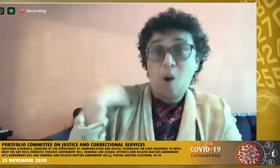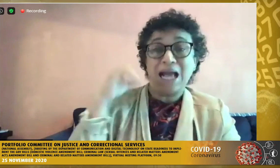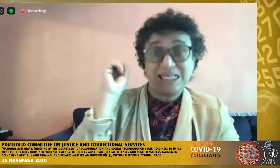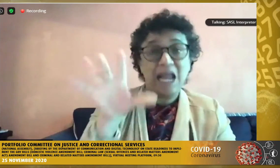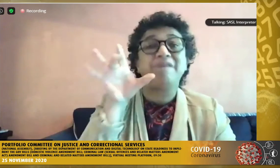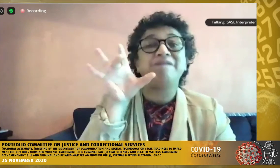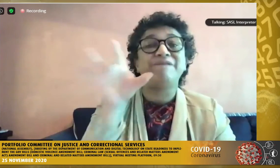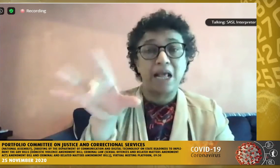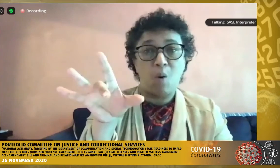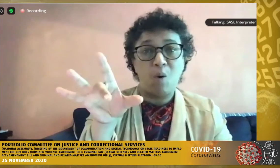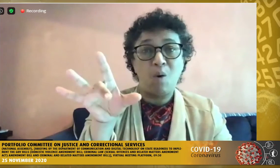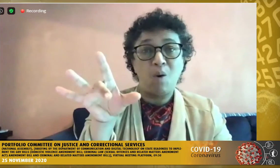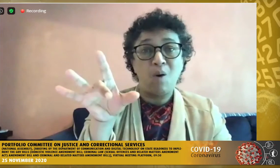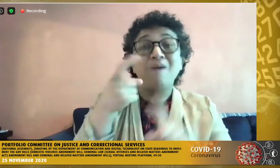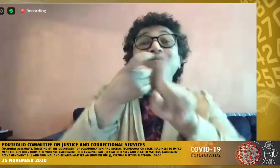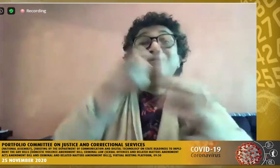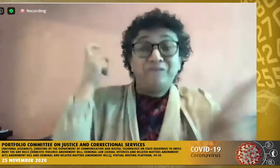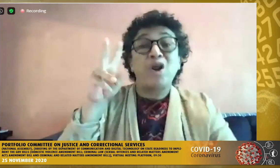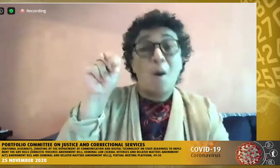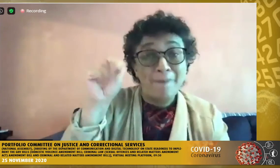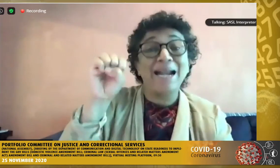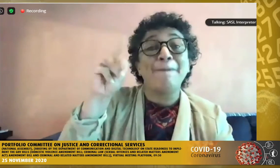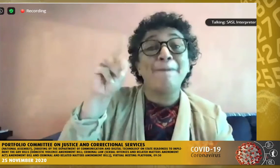provided. And a few weeks ago,